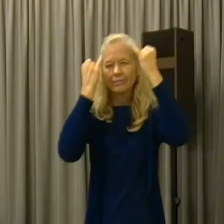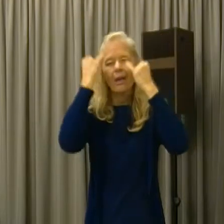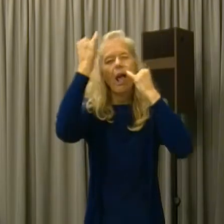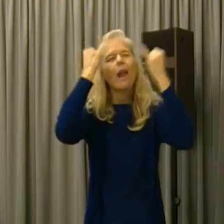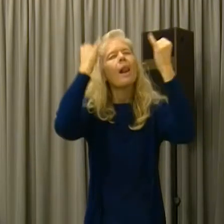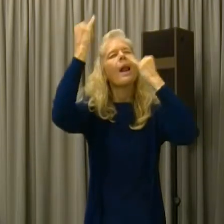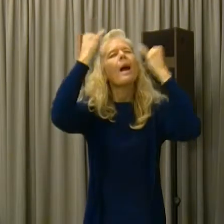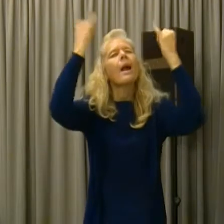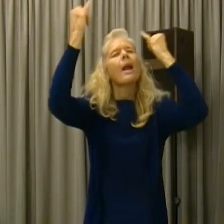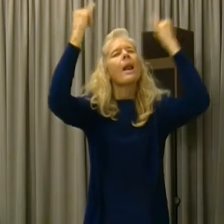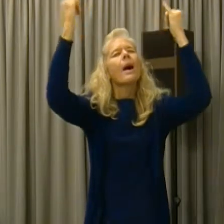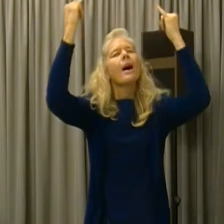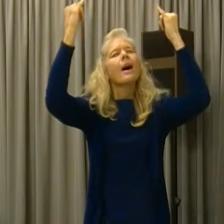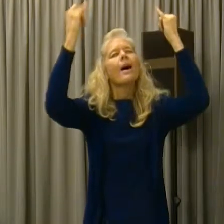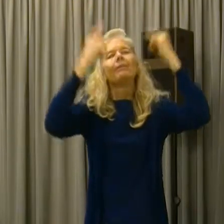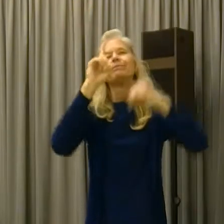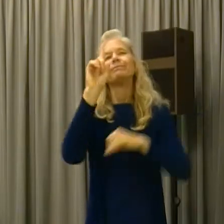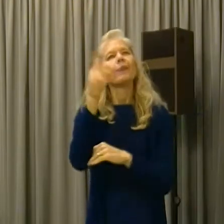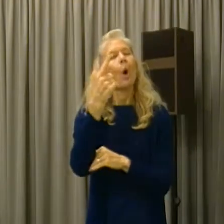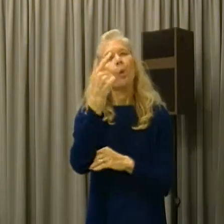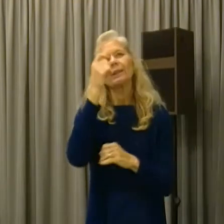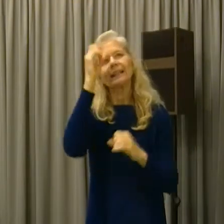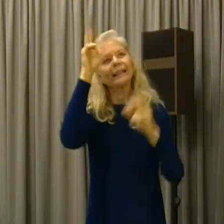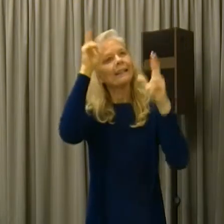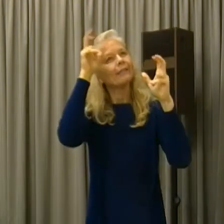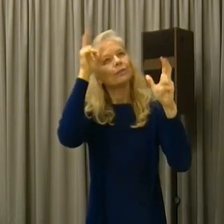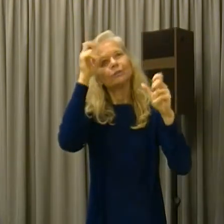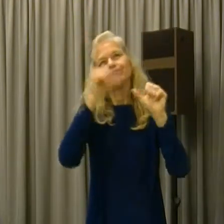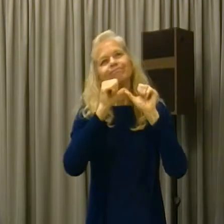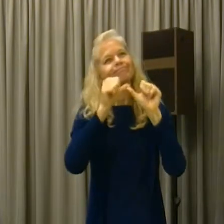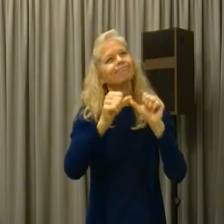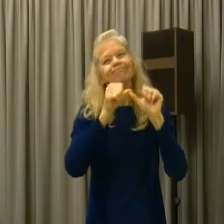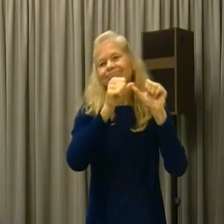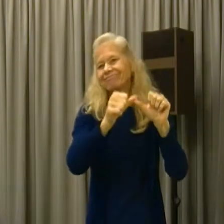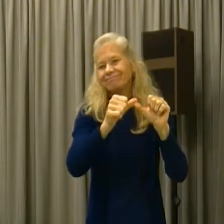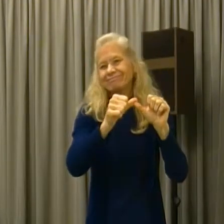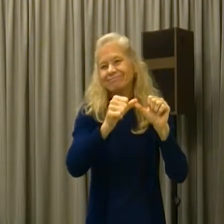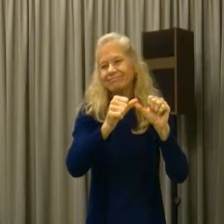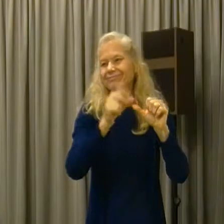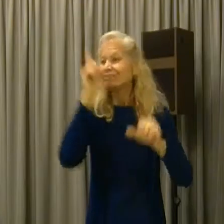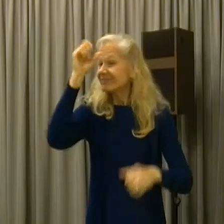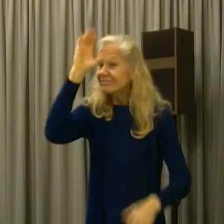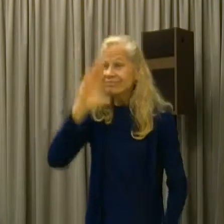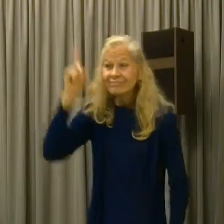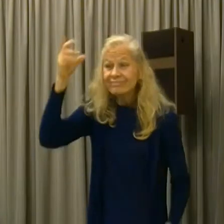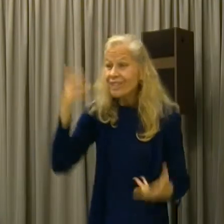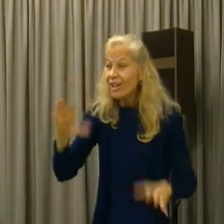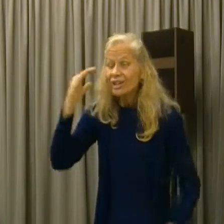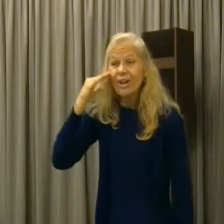Somebody knows our thoughts. Somebody knows we need help there. In 1 Chronicles